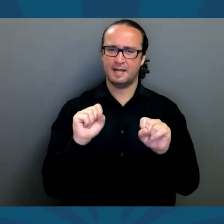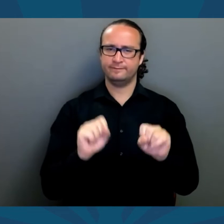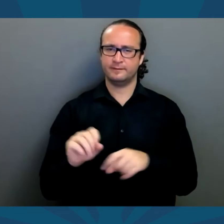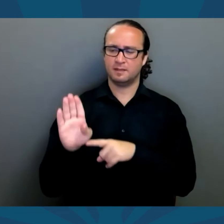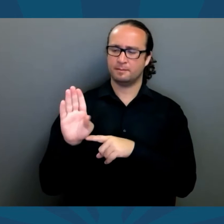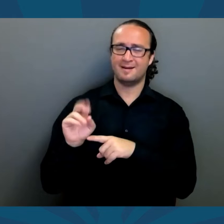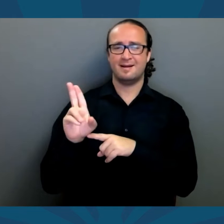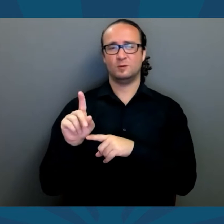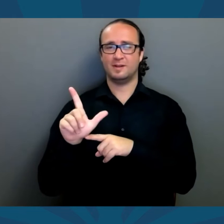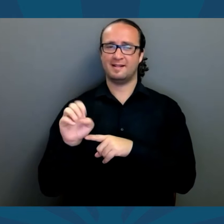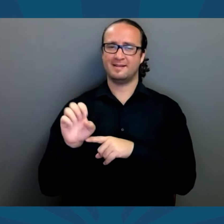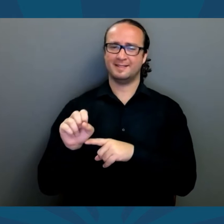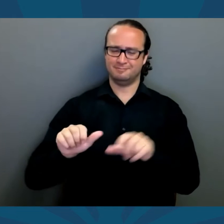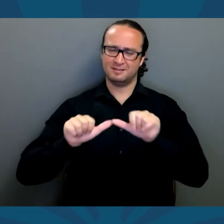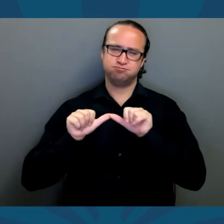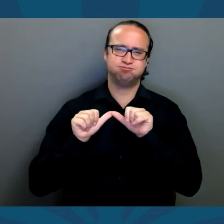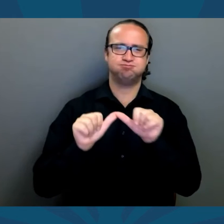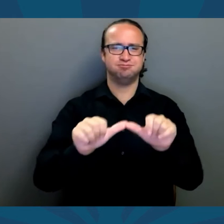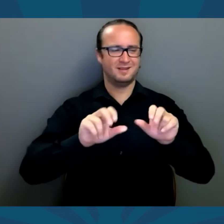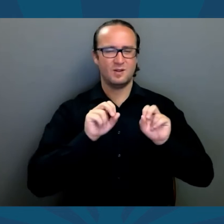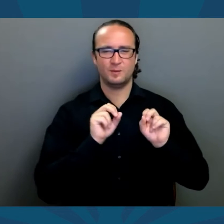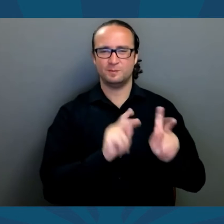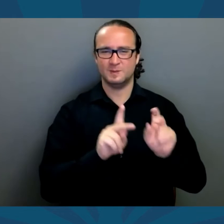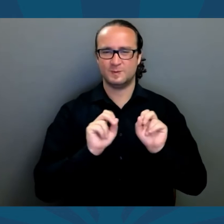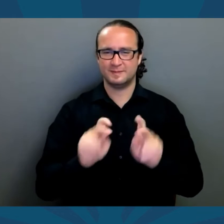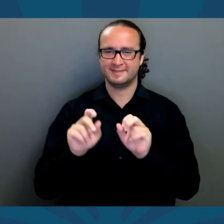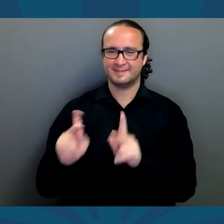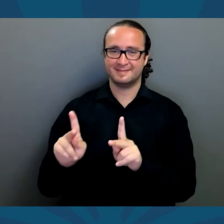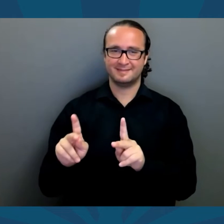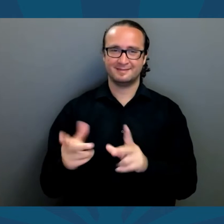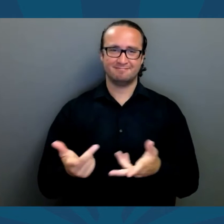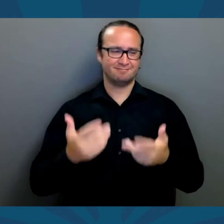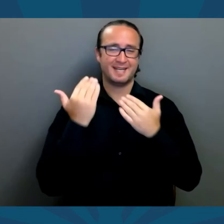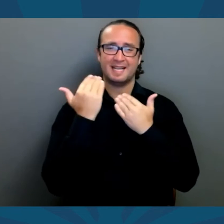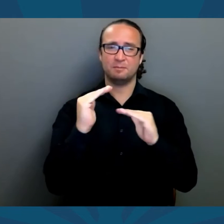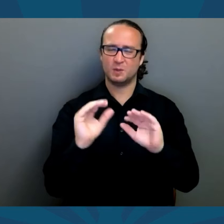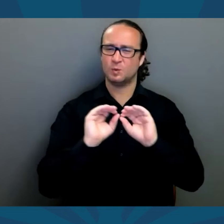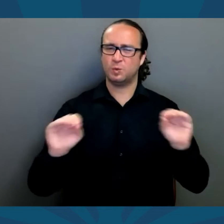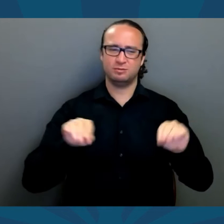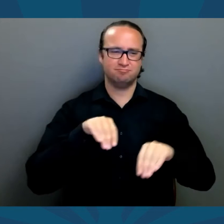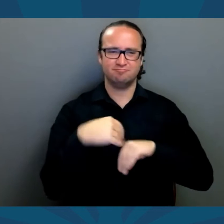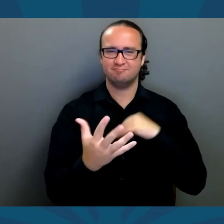Arizona has a long history of being a state of boundless opportunity and limitless prosperity.